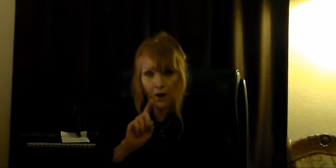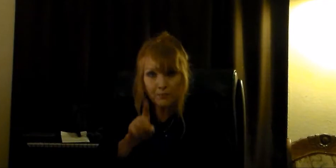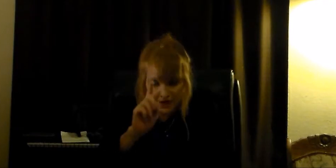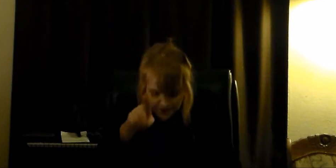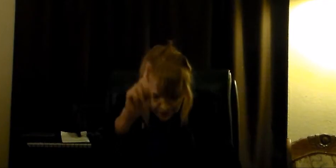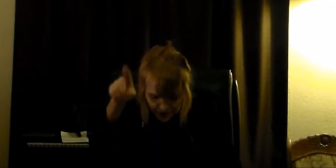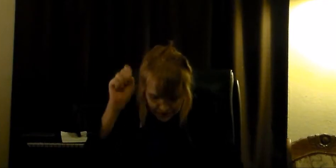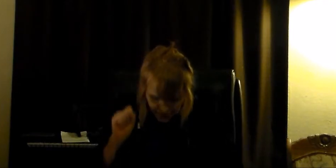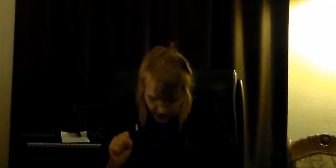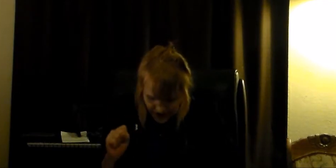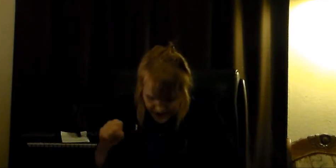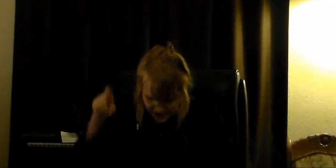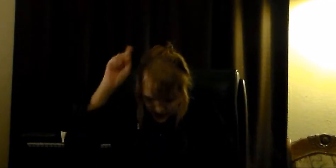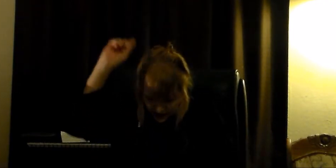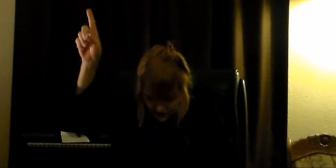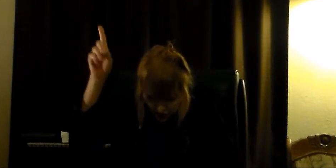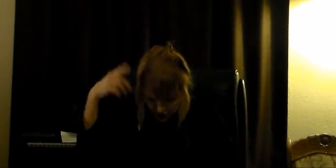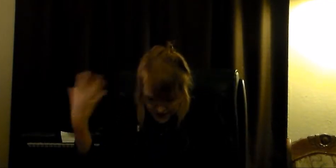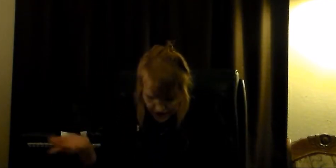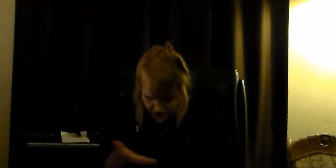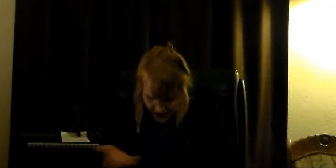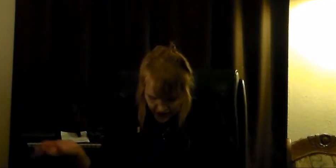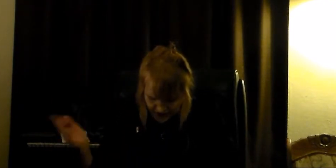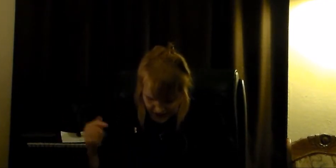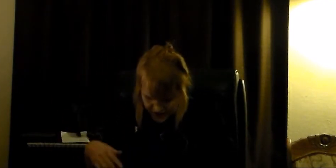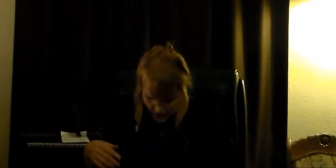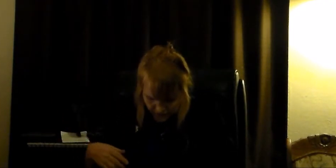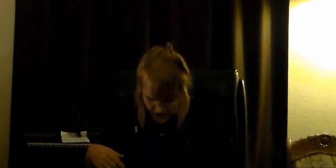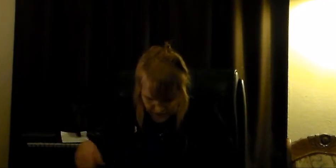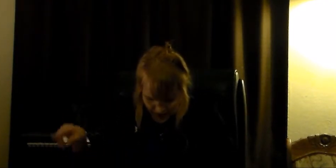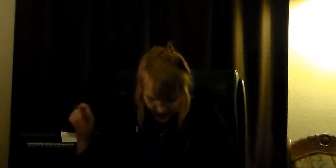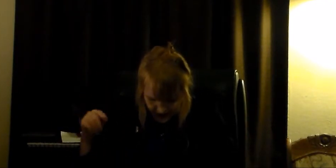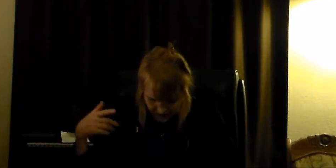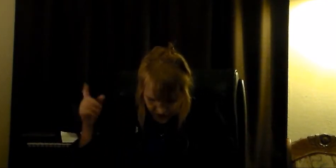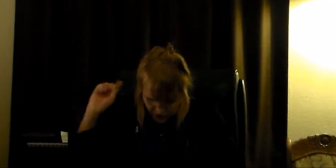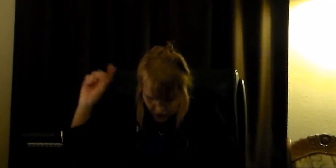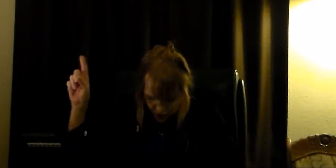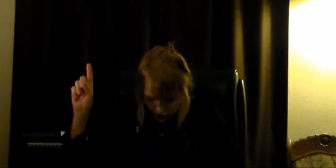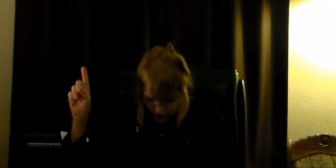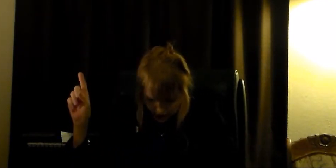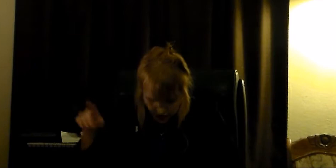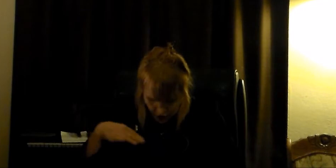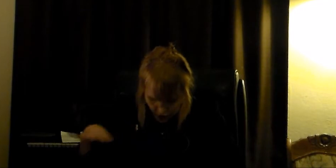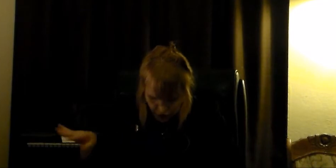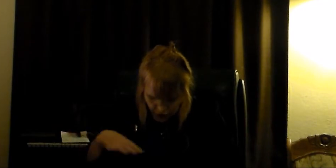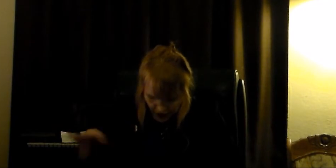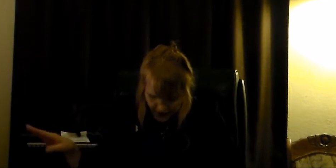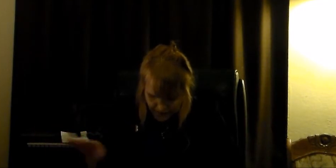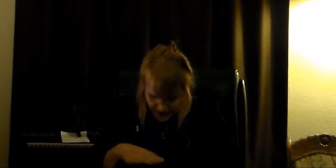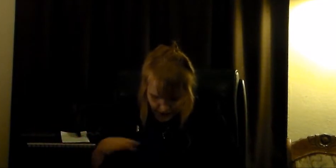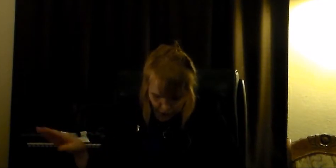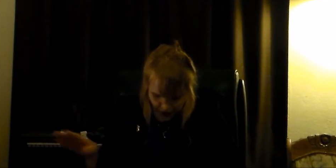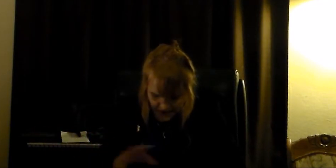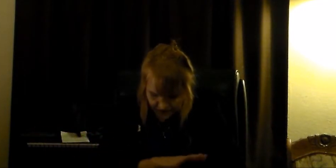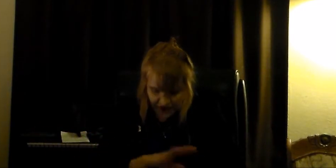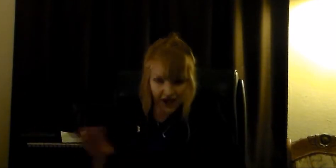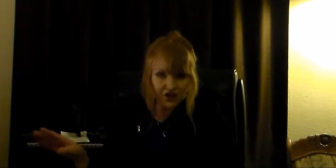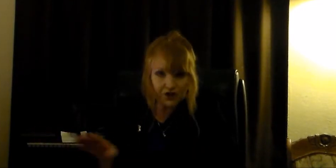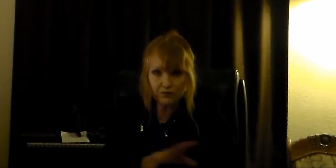are priests, priests, priests. The Lord is their inheritance, offerings made, given to the Lord. Who do not imitate the ways of the nation, which